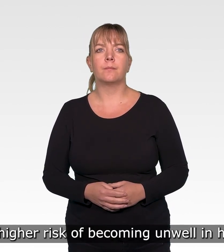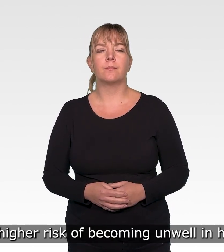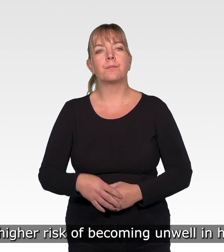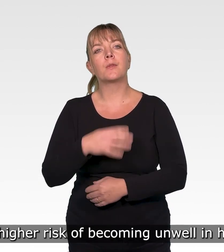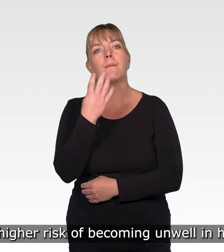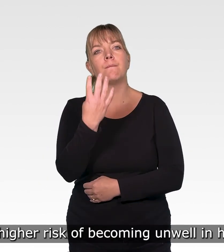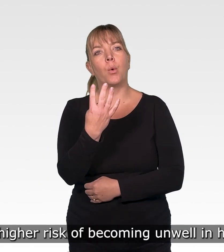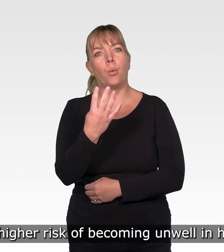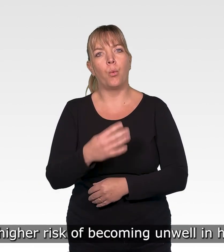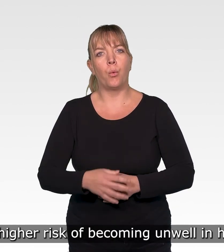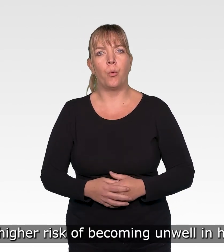4.